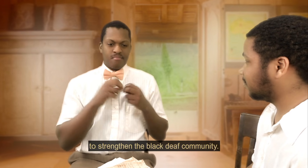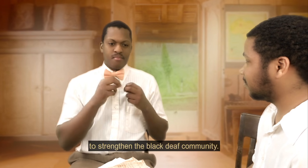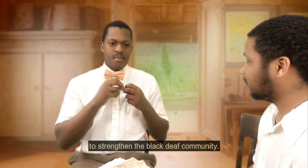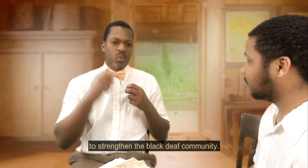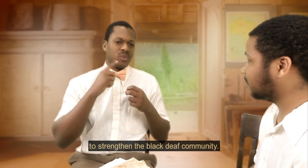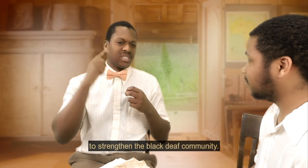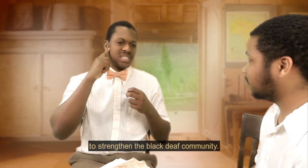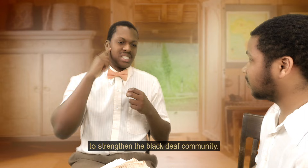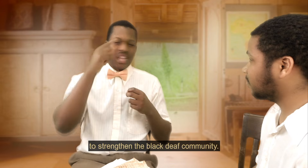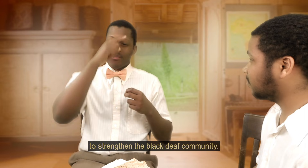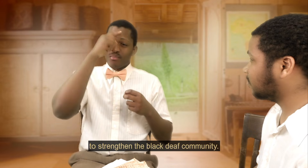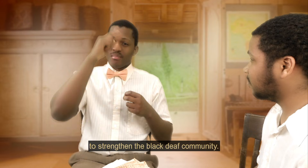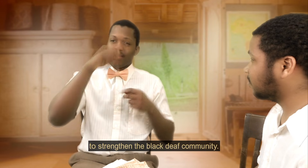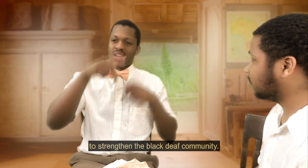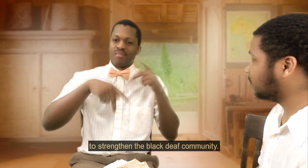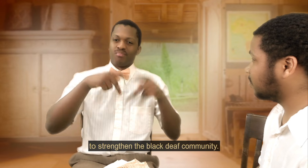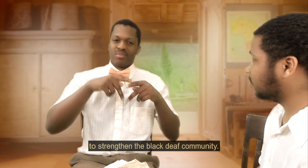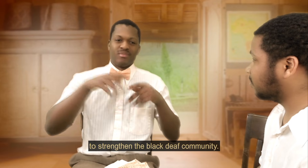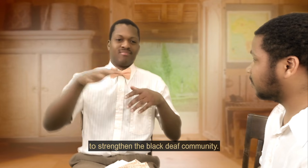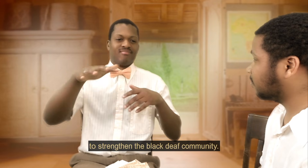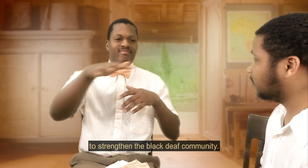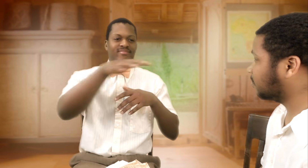to strengthen the Black deaf community.